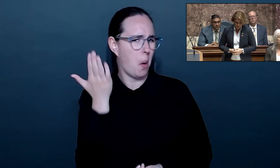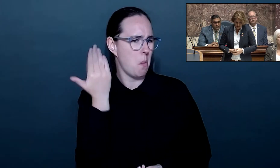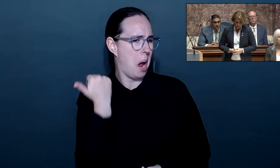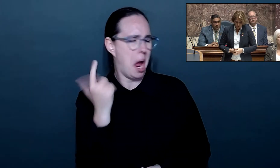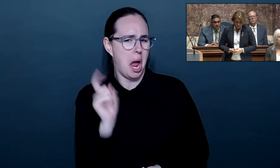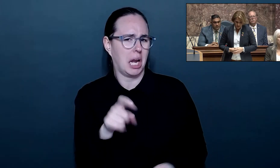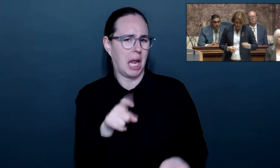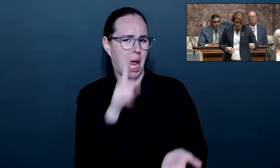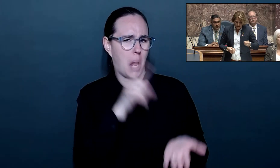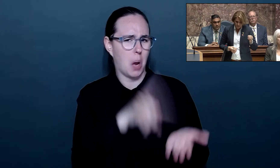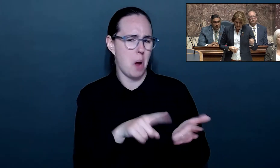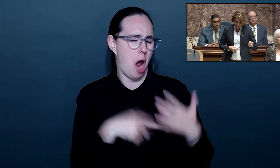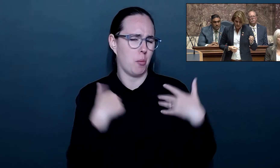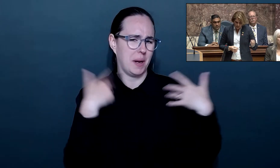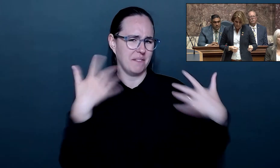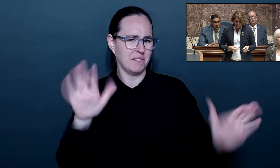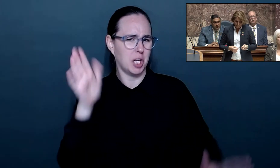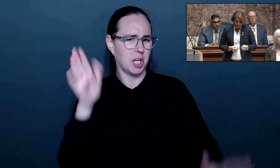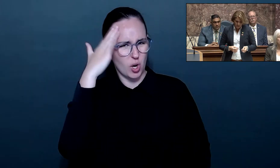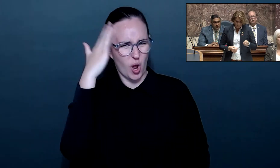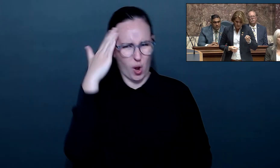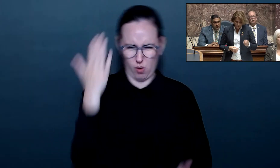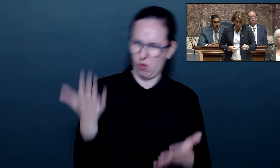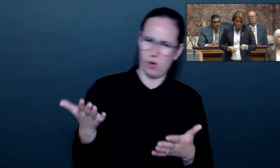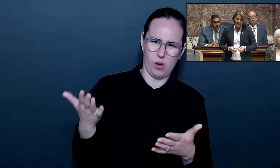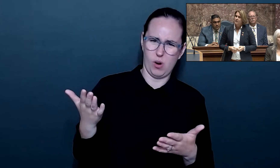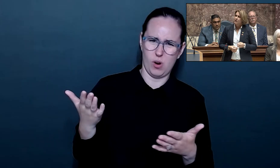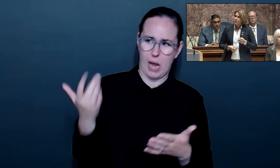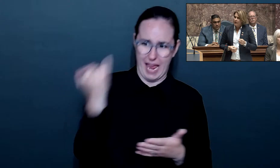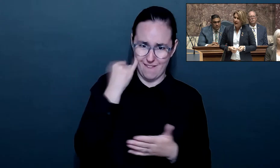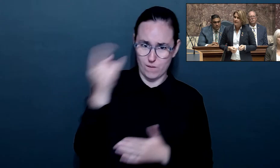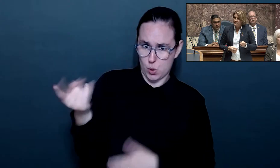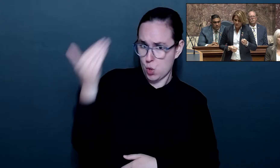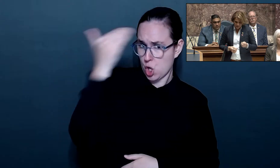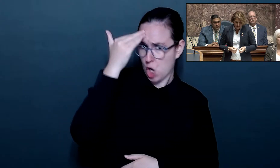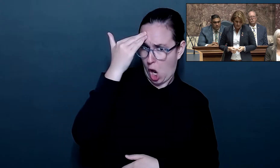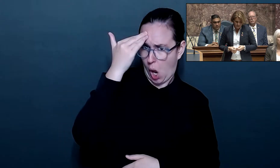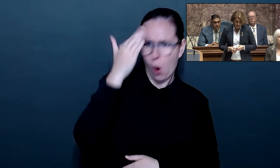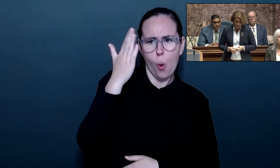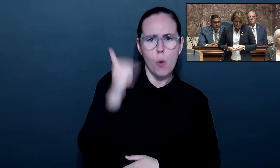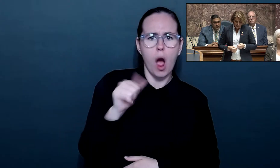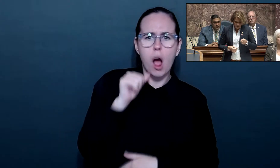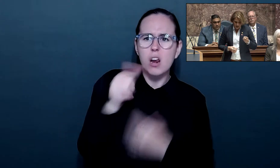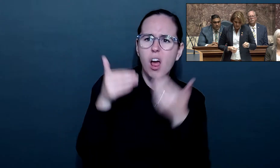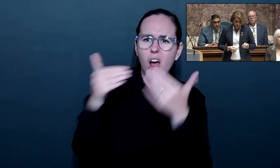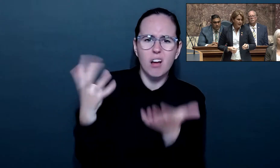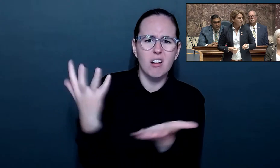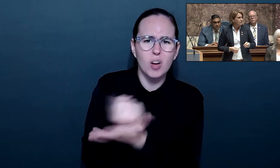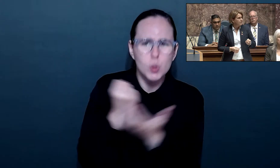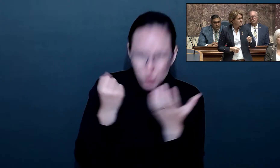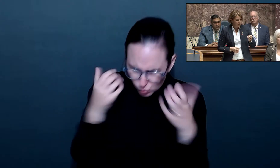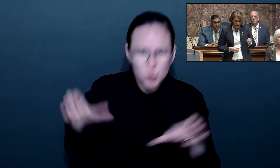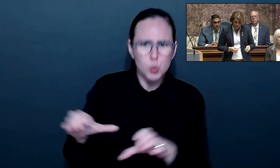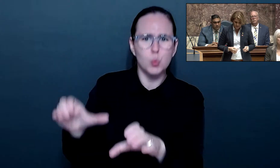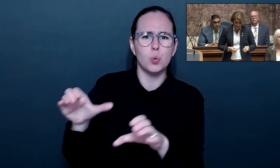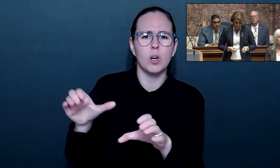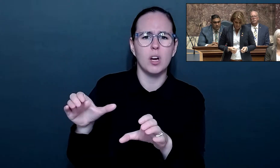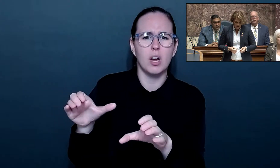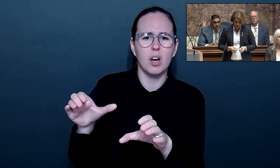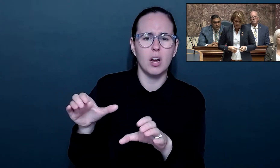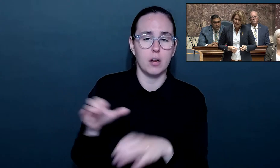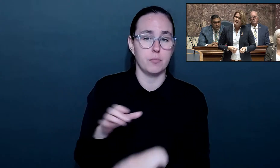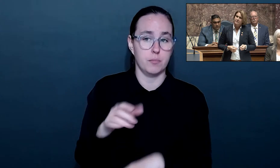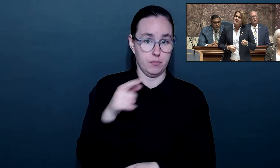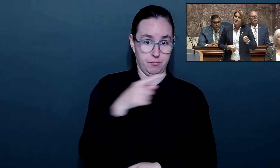Speaker? Yesterday I received an email from the parents of a young man who had mental illness. He was under the care of a mental health